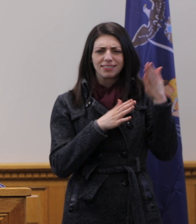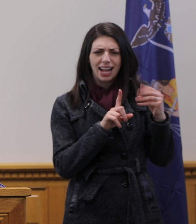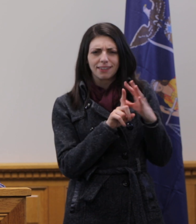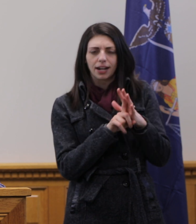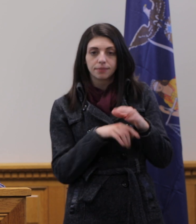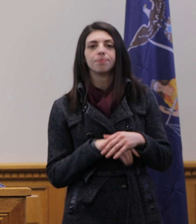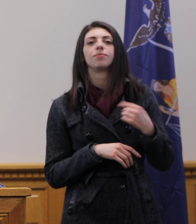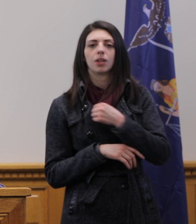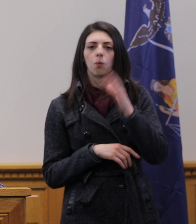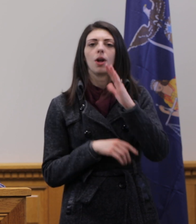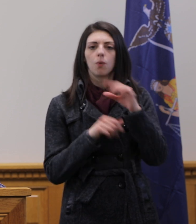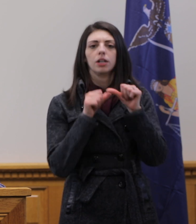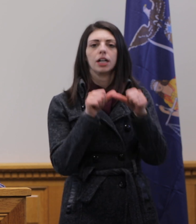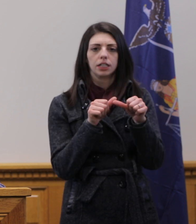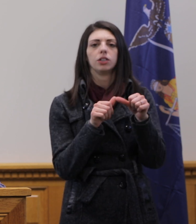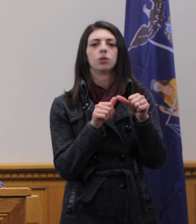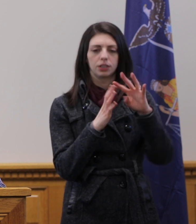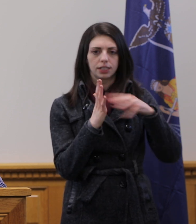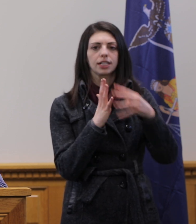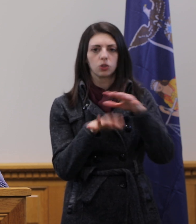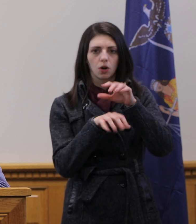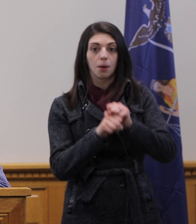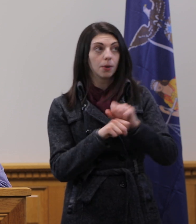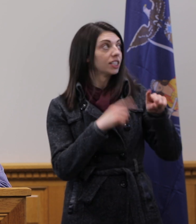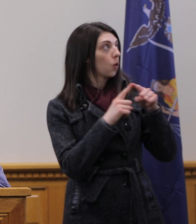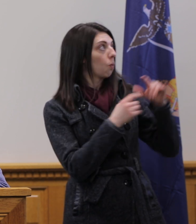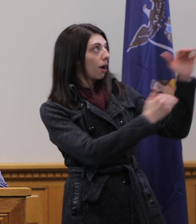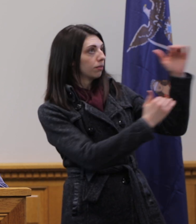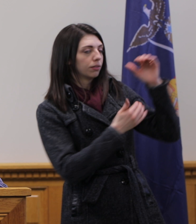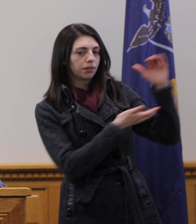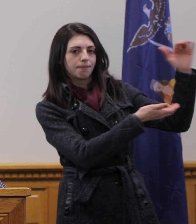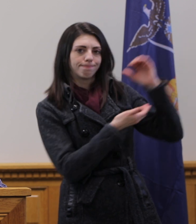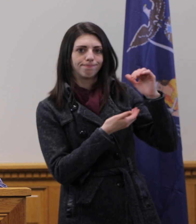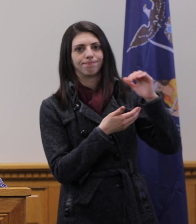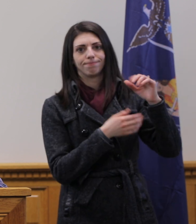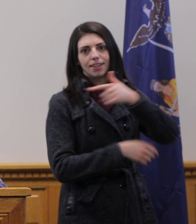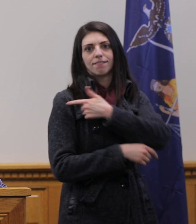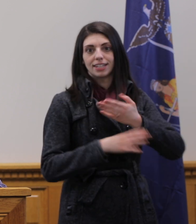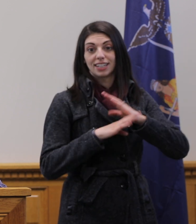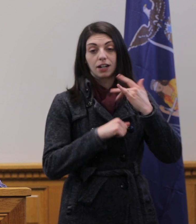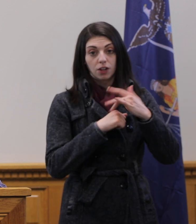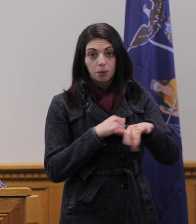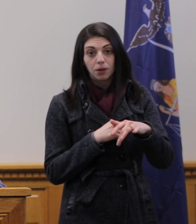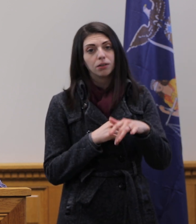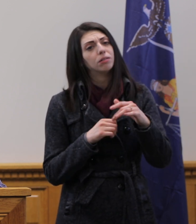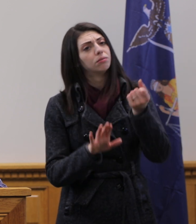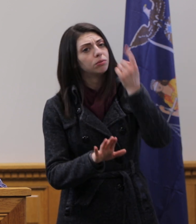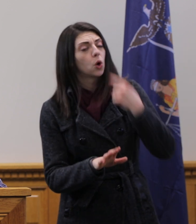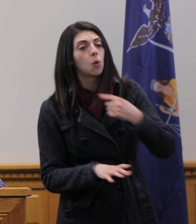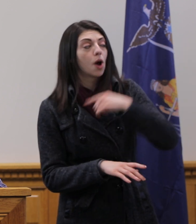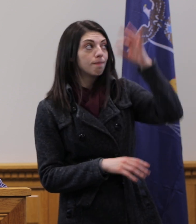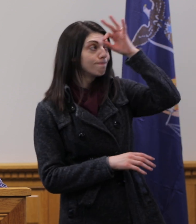schedule vaccination clinics as we receive shipments of vaccine. Please understand that we don't know the amount of vaccine being allotted